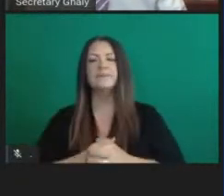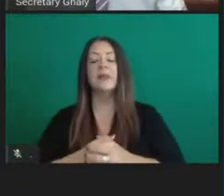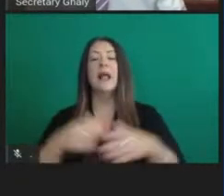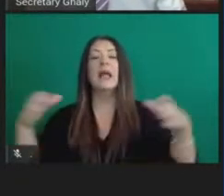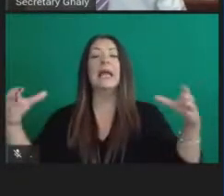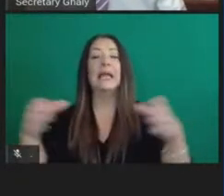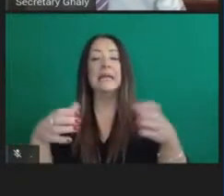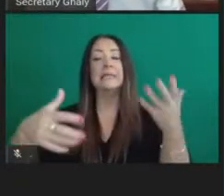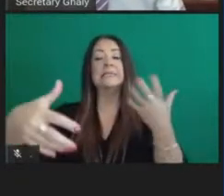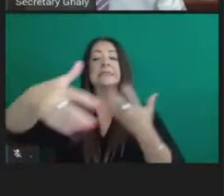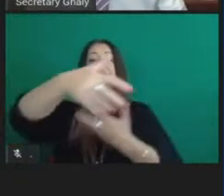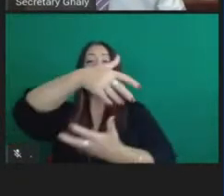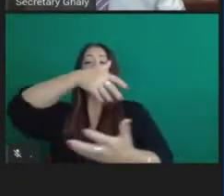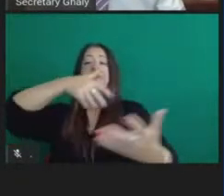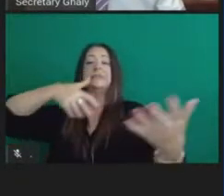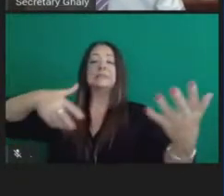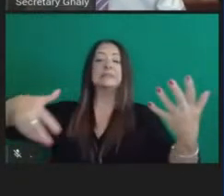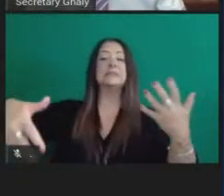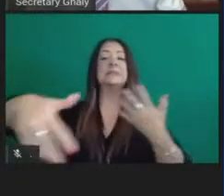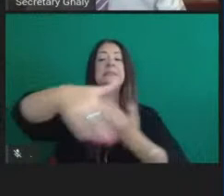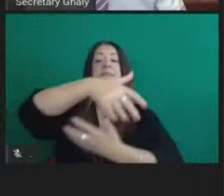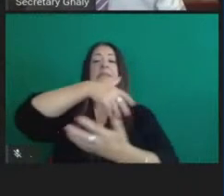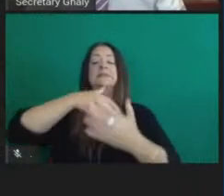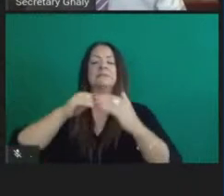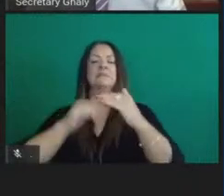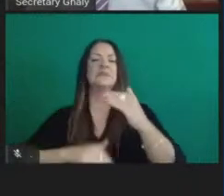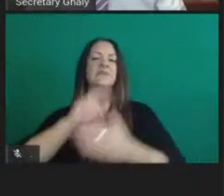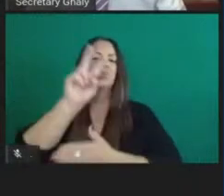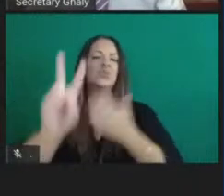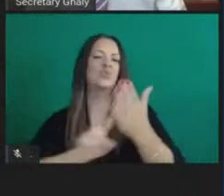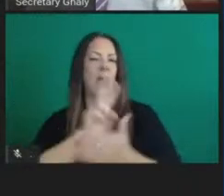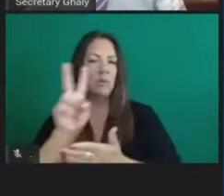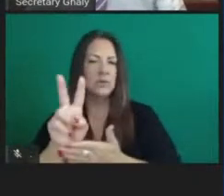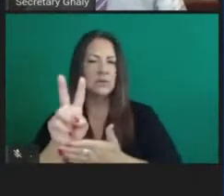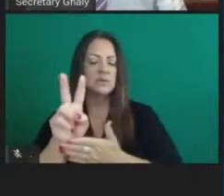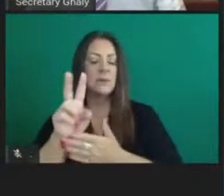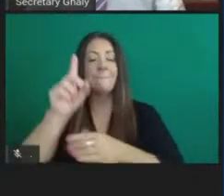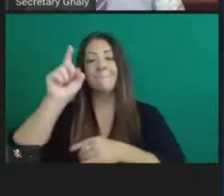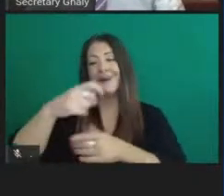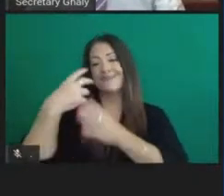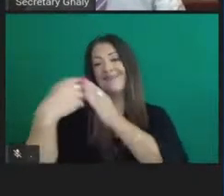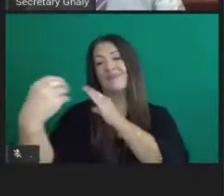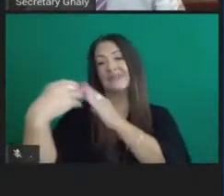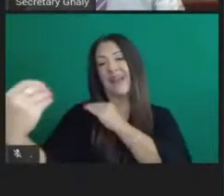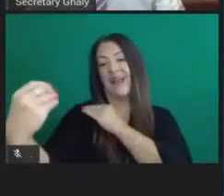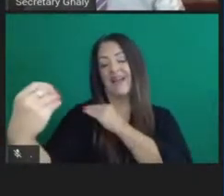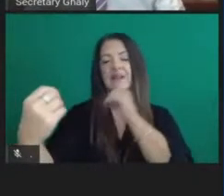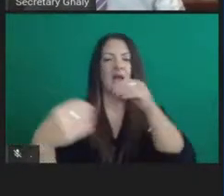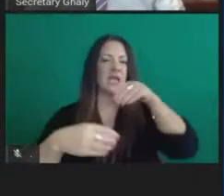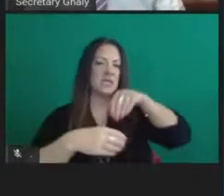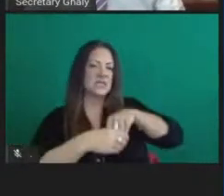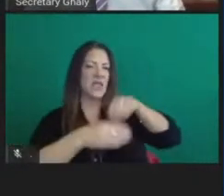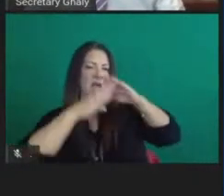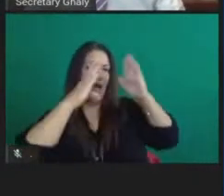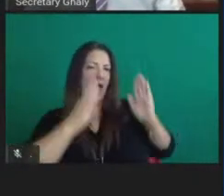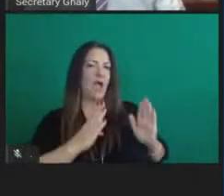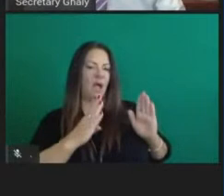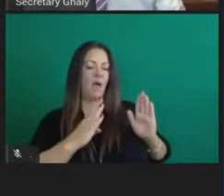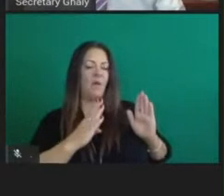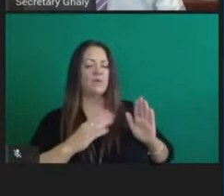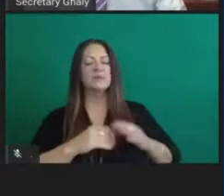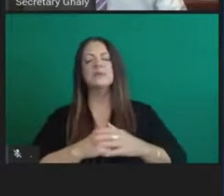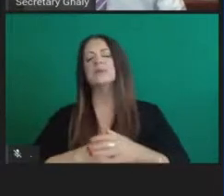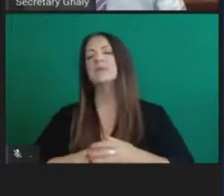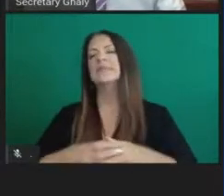hours, and really that they should be and must be done outside. And again, as the governor eloquently said and has